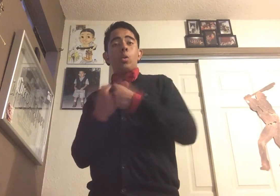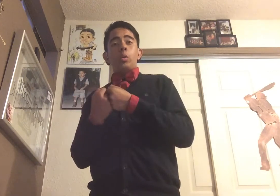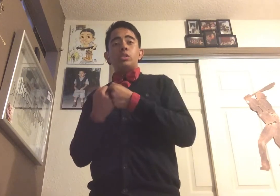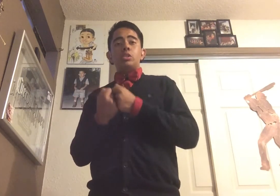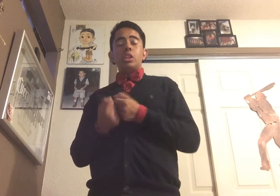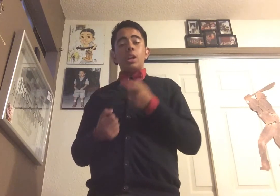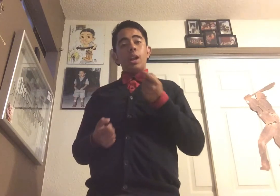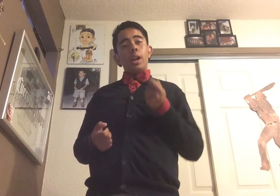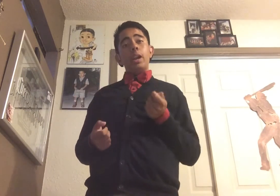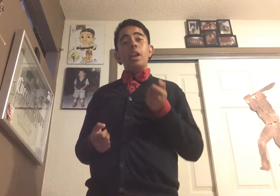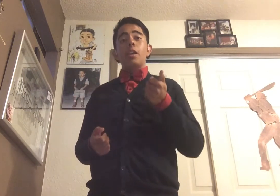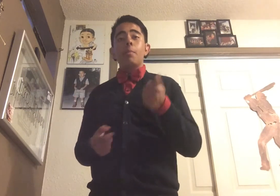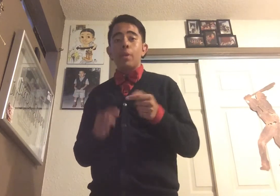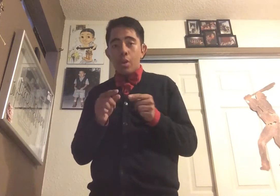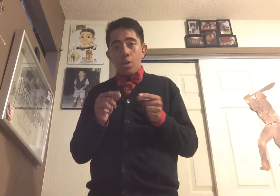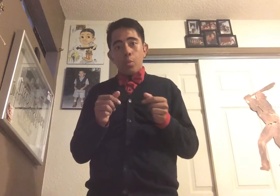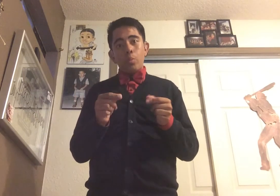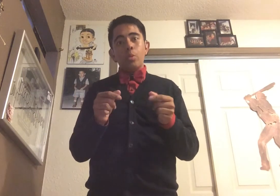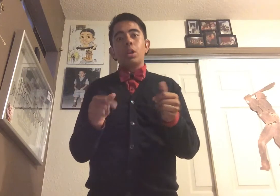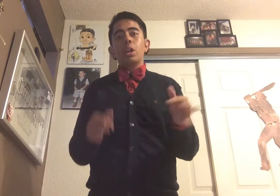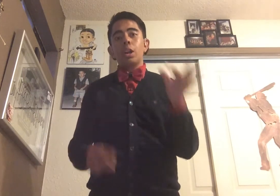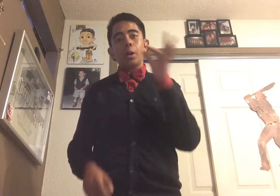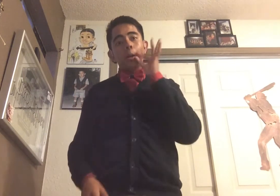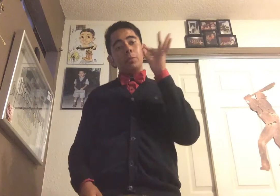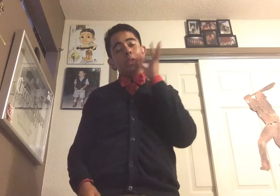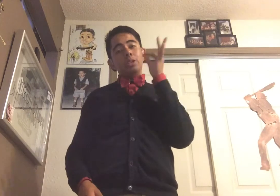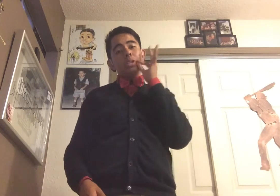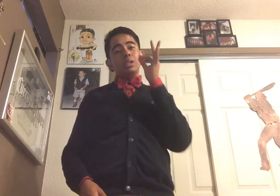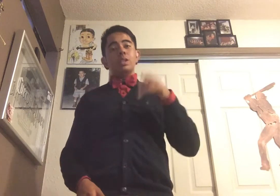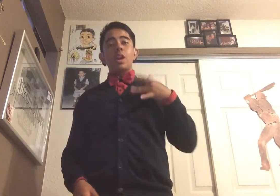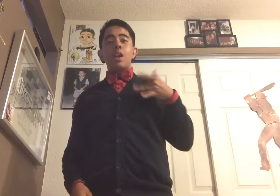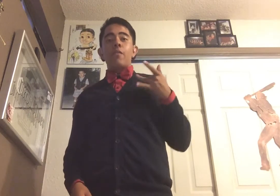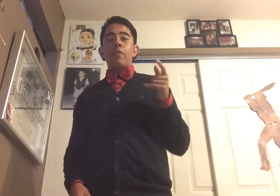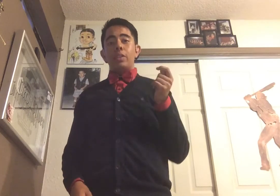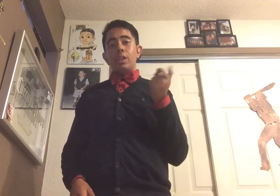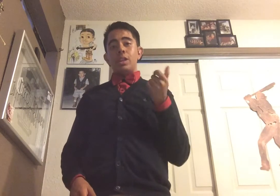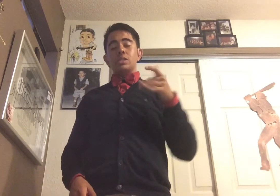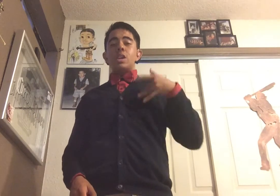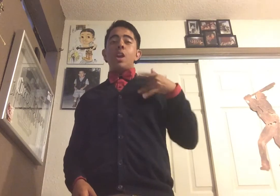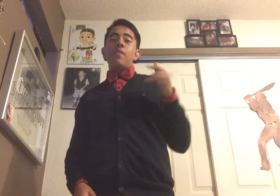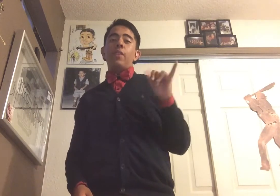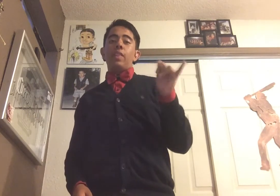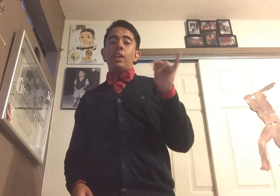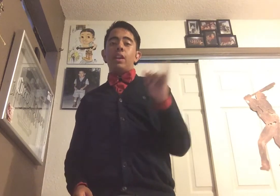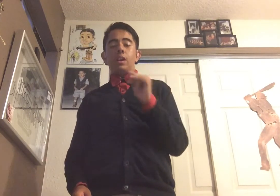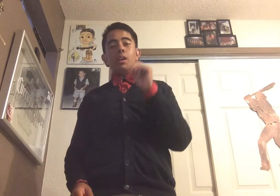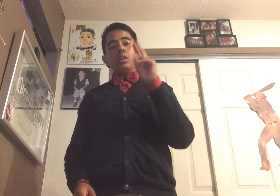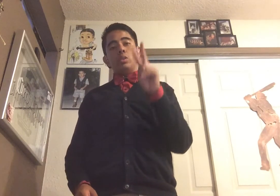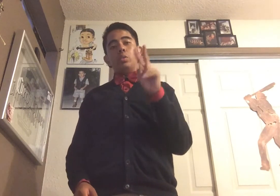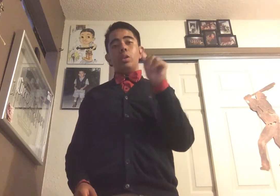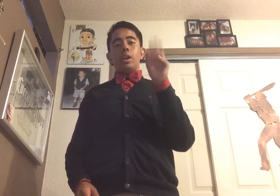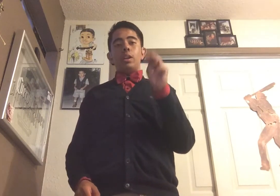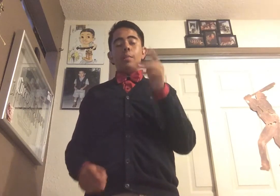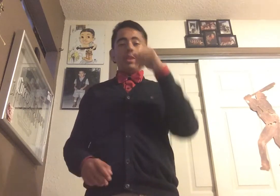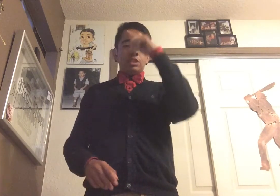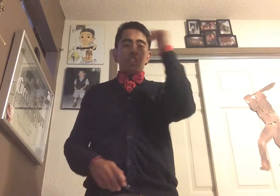Crush a bit, little bit, roll it up, take a hit, feeling it, feeling like 2 a.m.